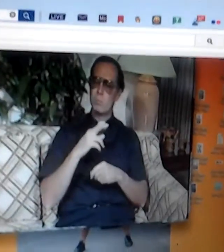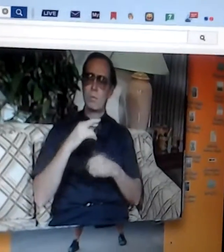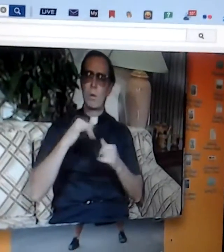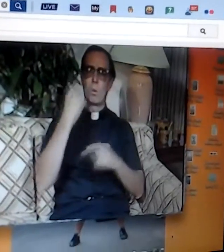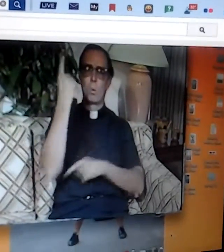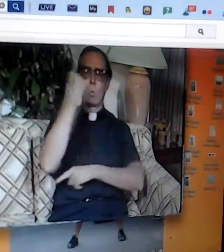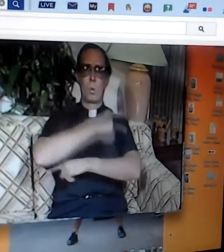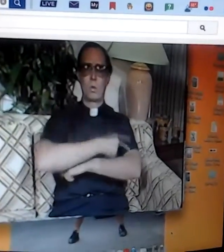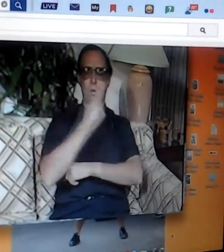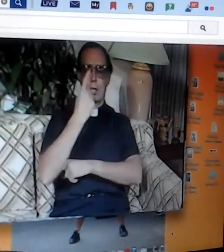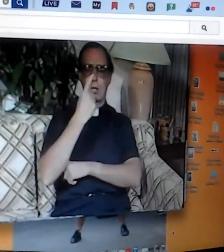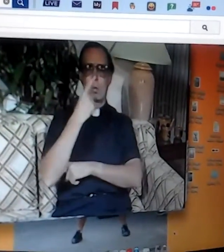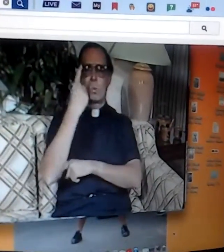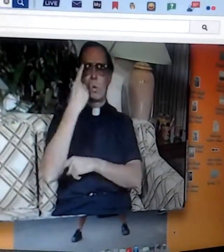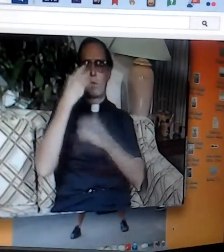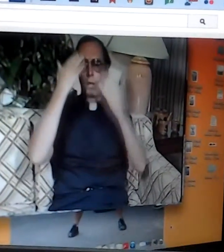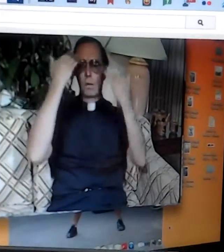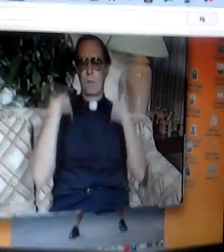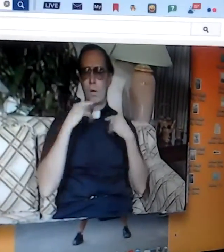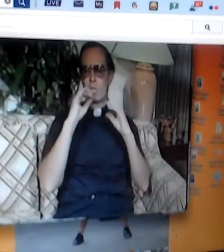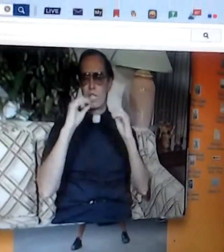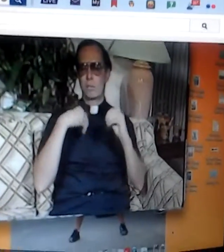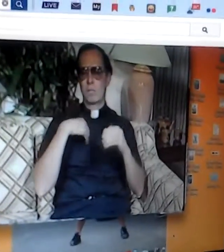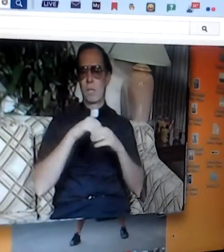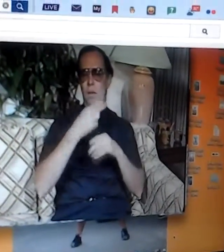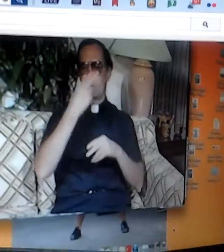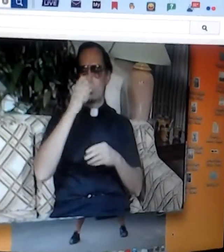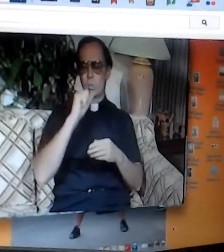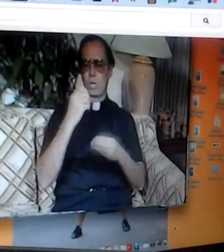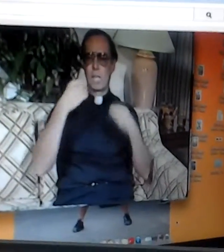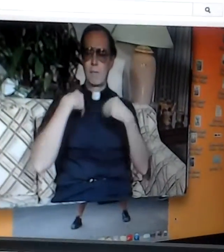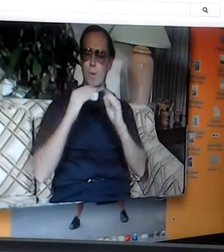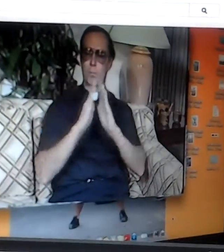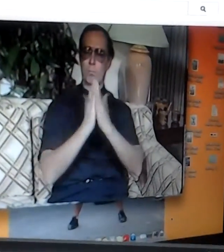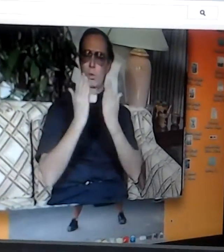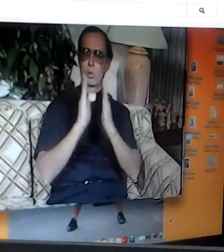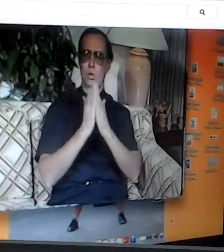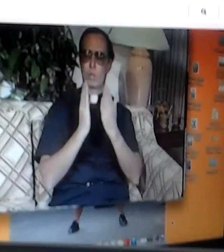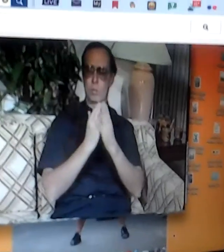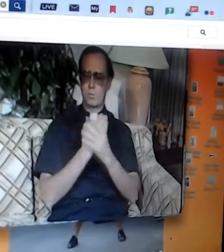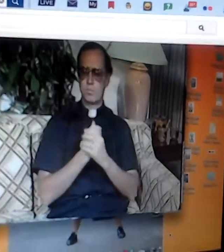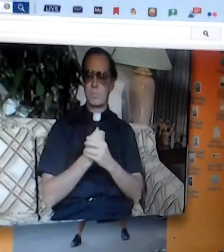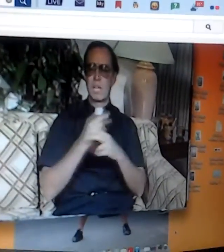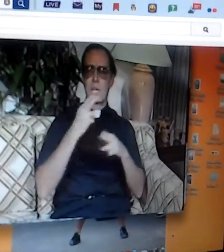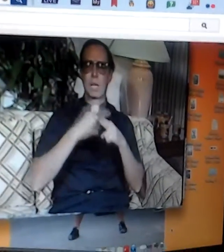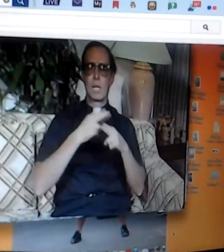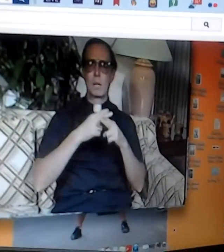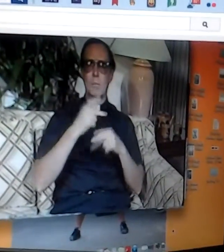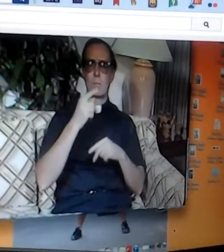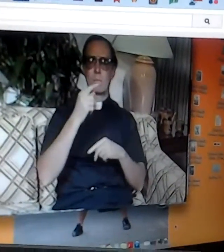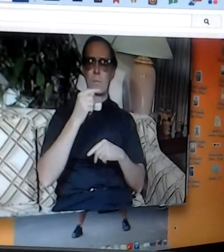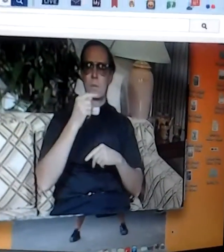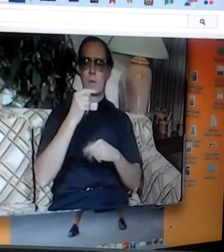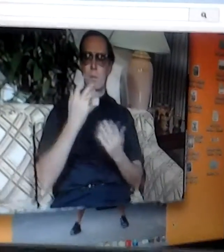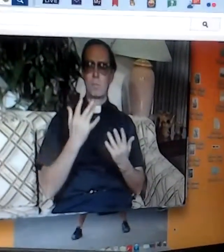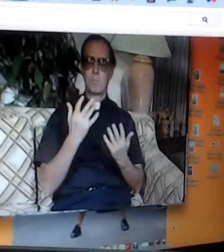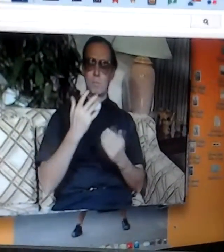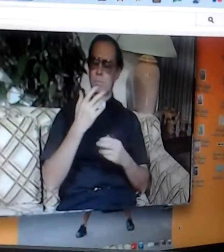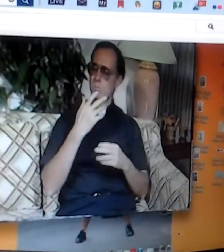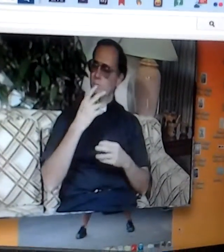Around the age of 16, I became more interested in religious life. So one of the sisters had given me a